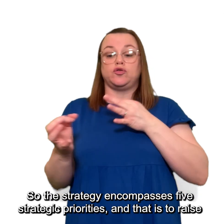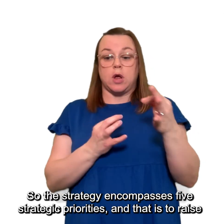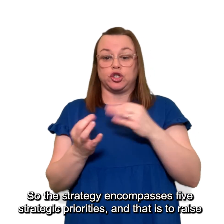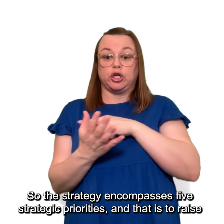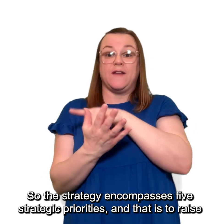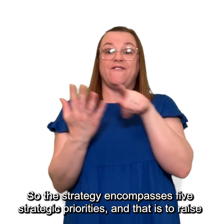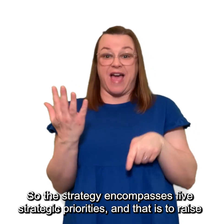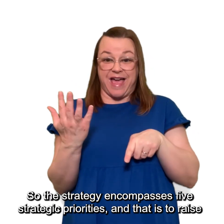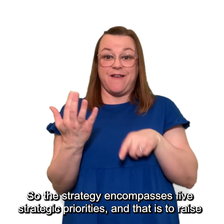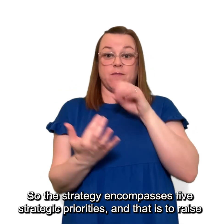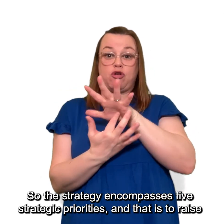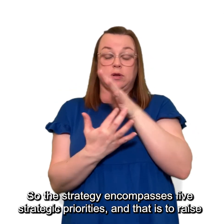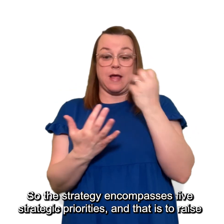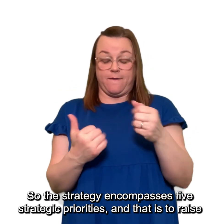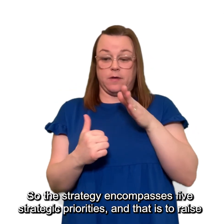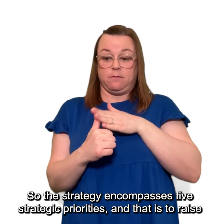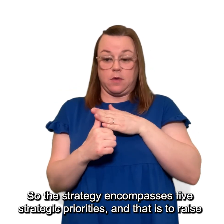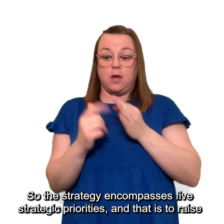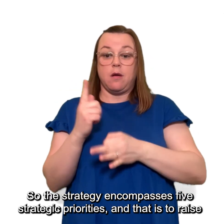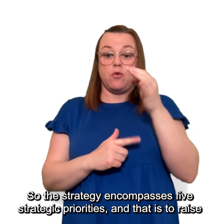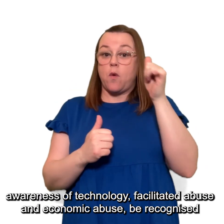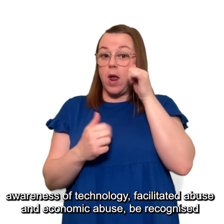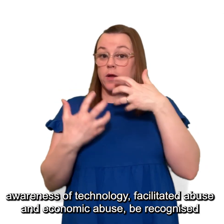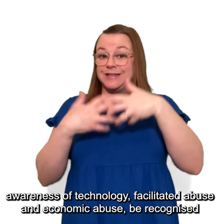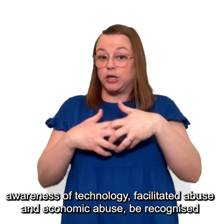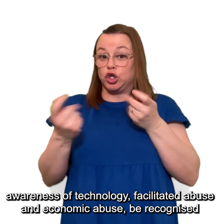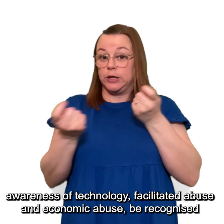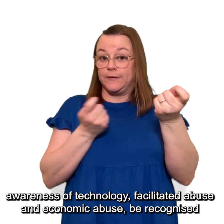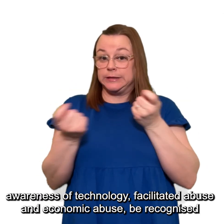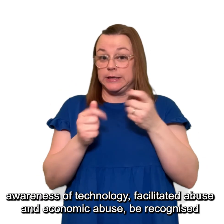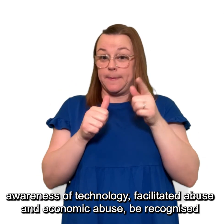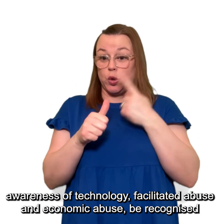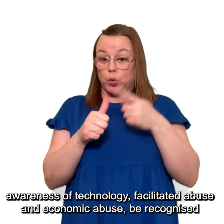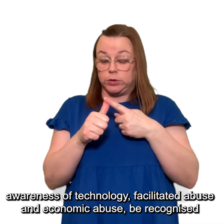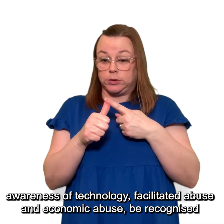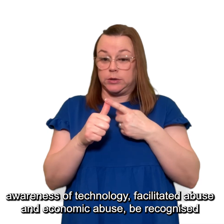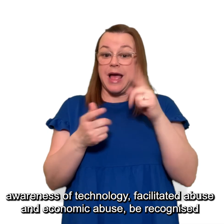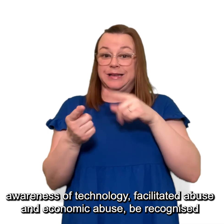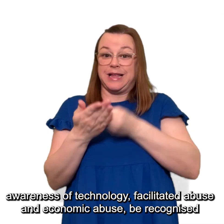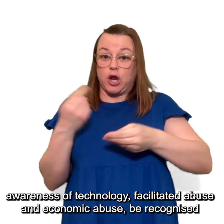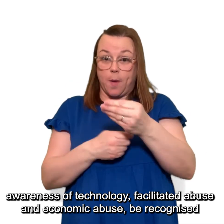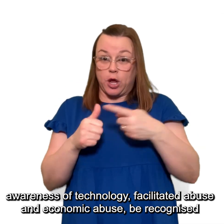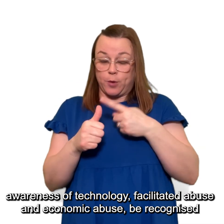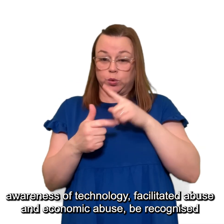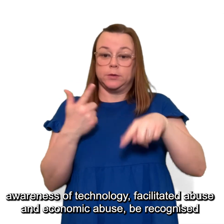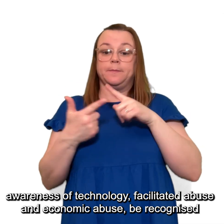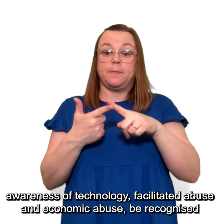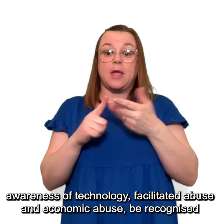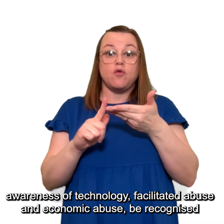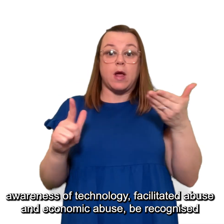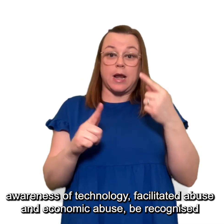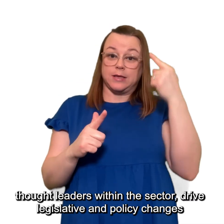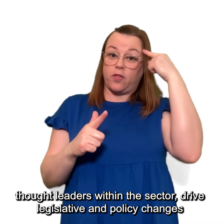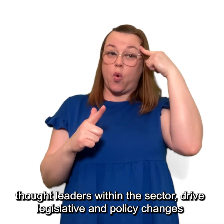strategy encompasses 5 strategic priorities, and that is to raise awareness of technology facilitated abuse and economic abuse,